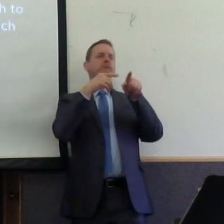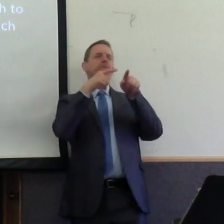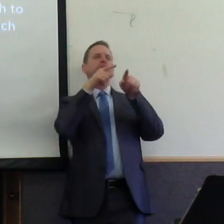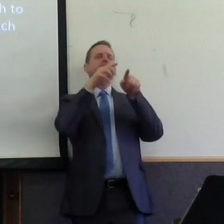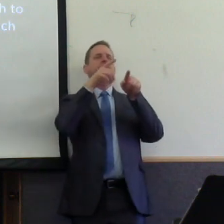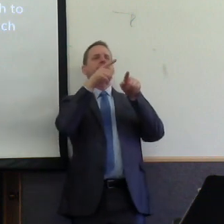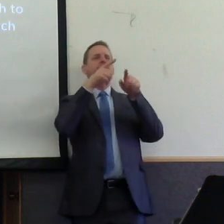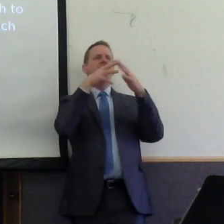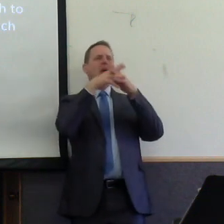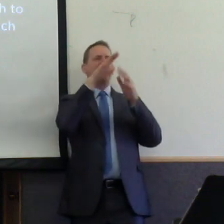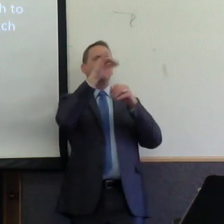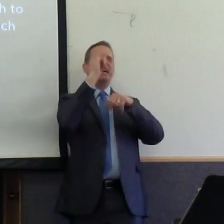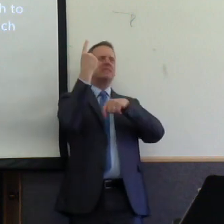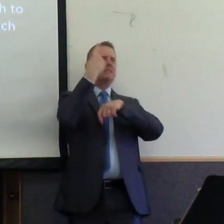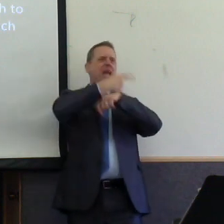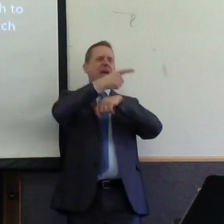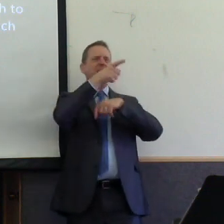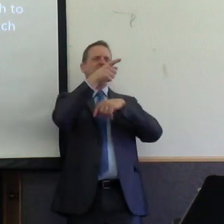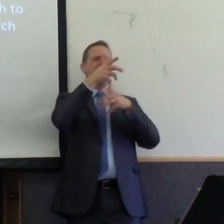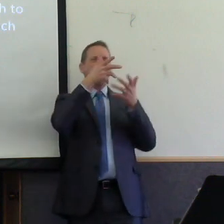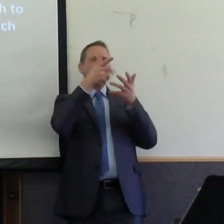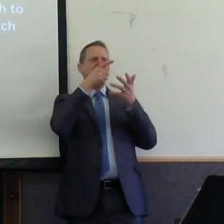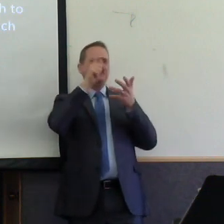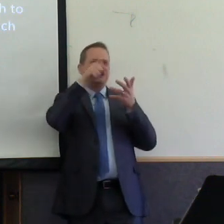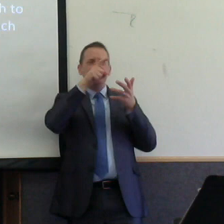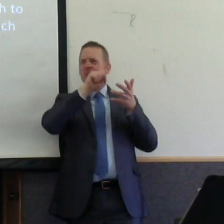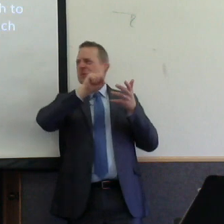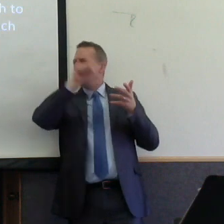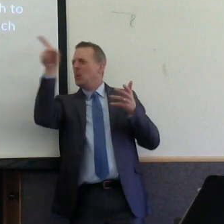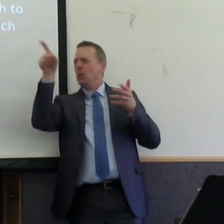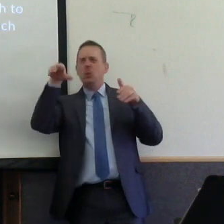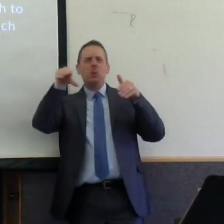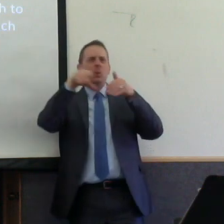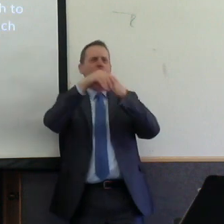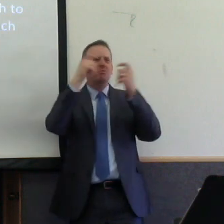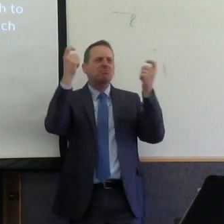how do the name exposed, why the name exposed, football comes aside.